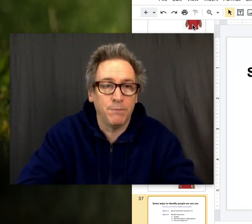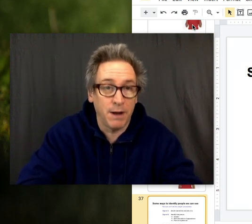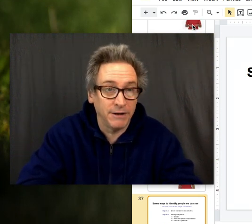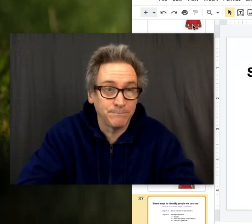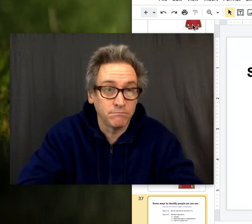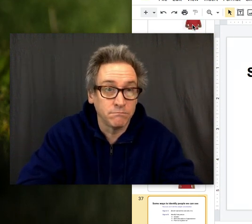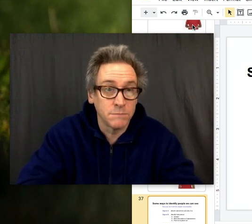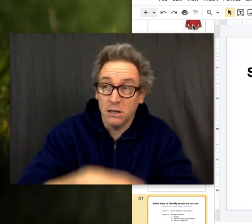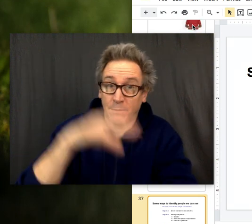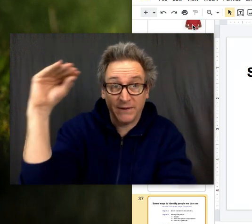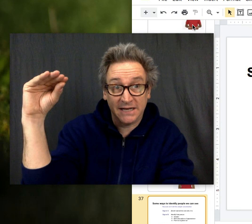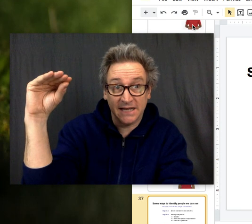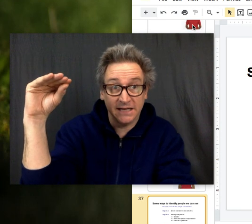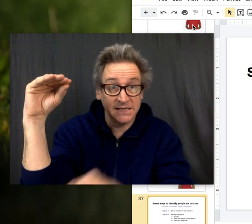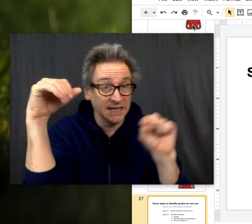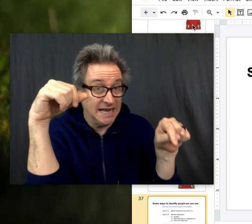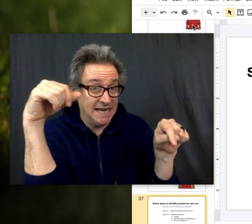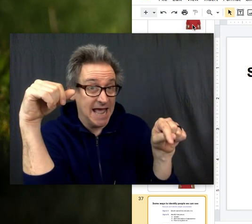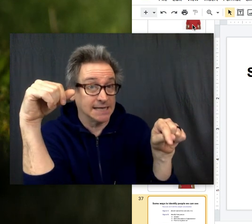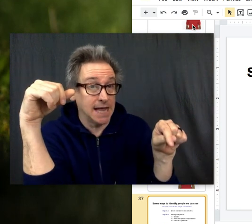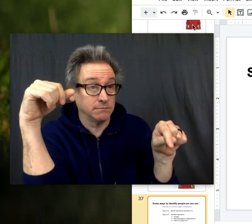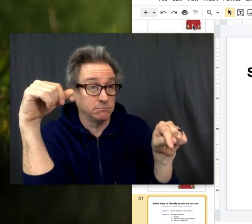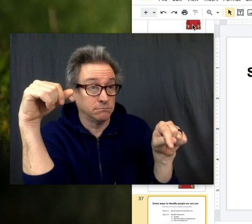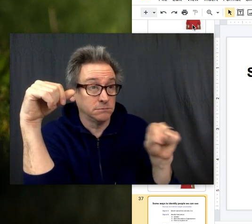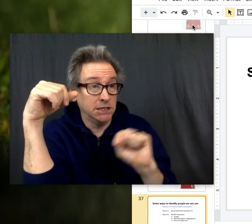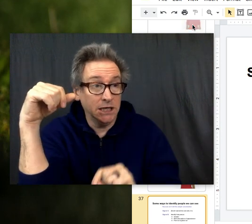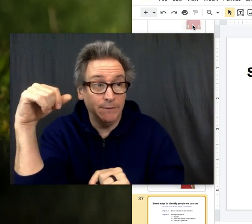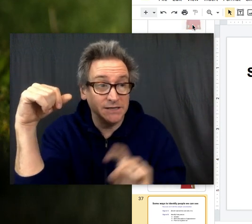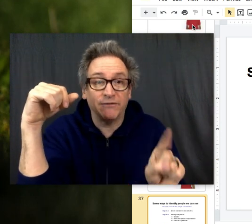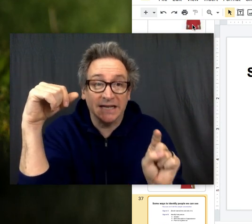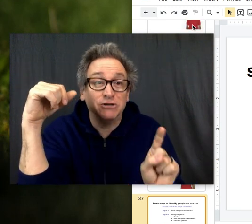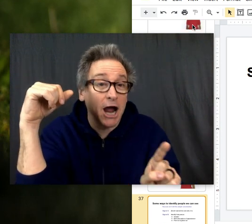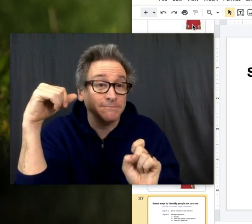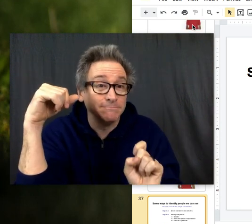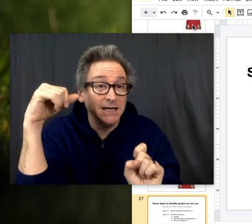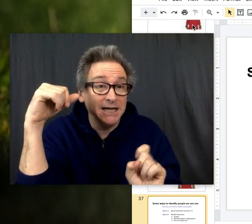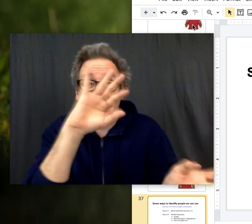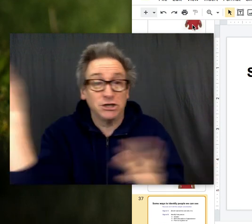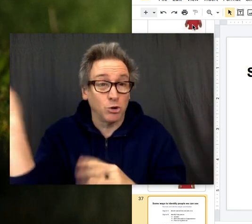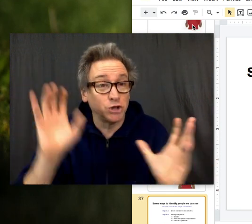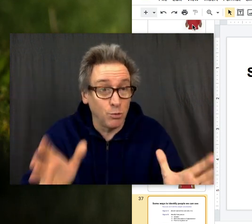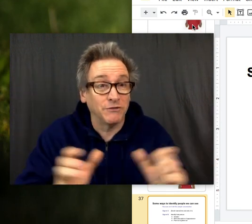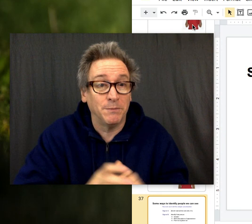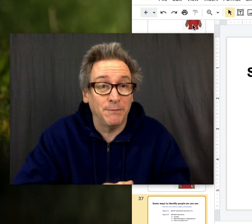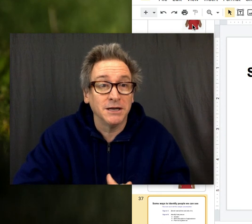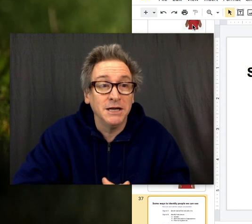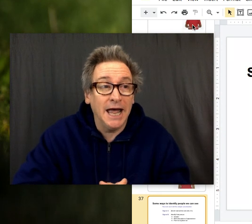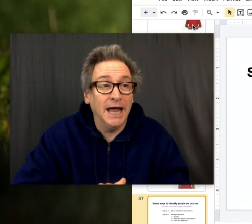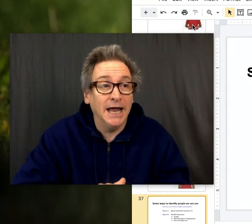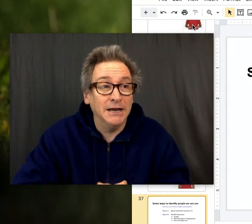foul-mouthed puppet. The puppet can say things that he can't say. As a matter of fact, he tried. He did his whole show without the